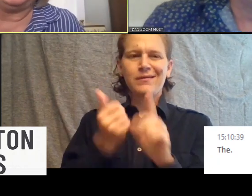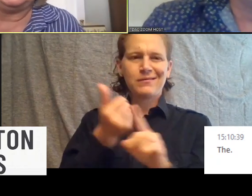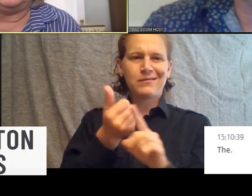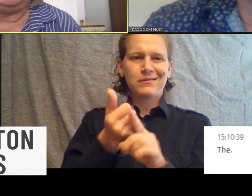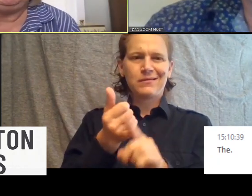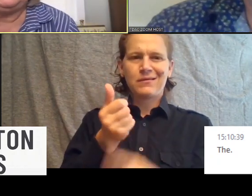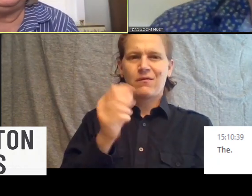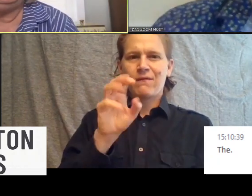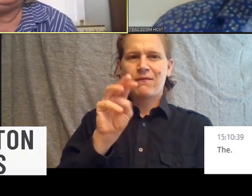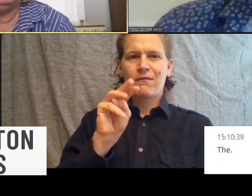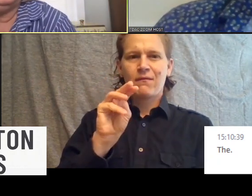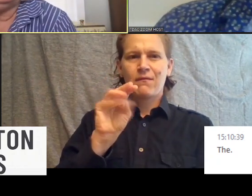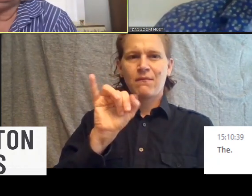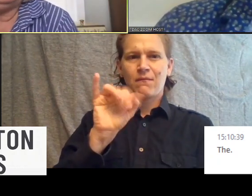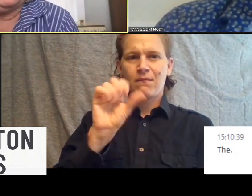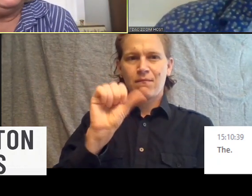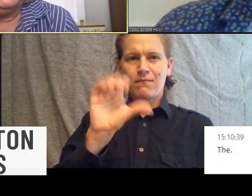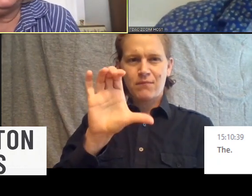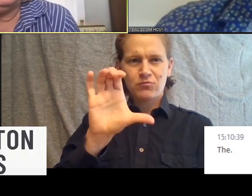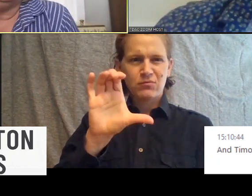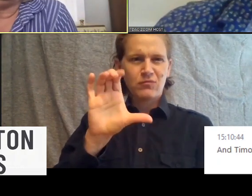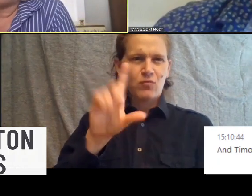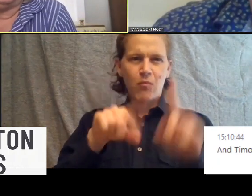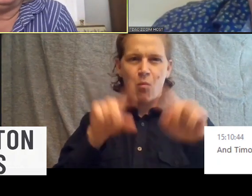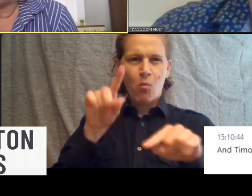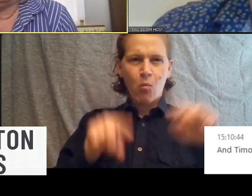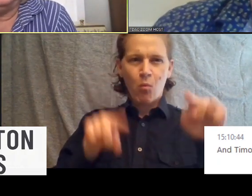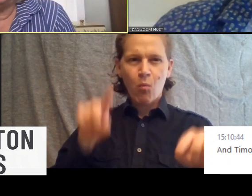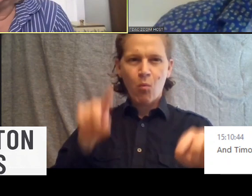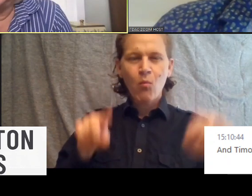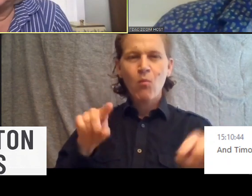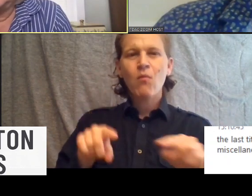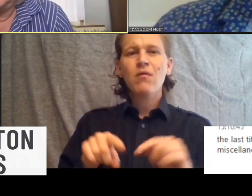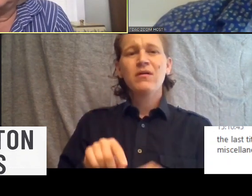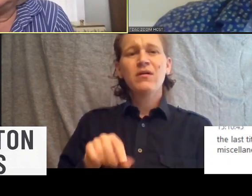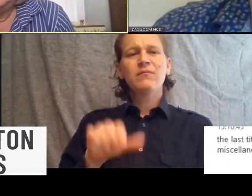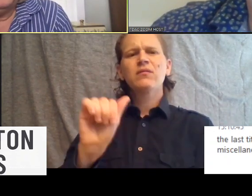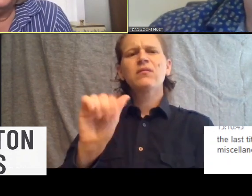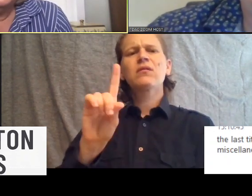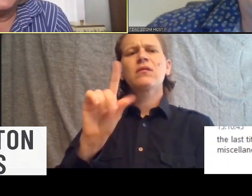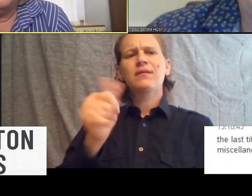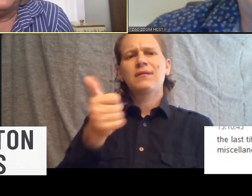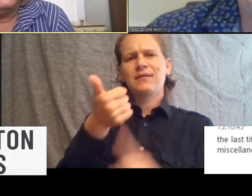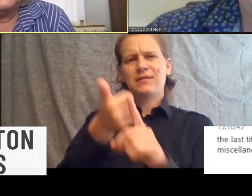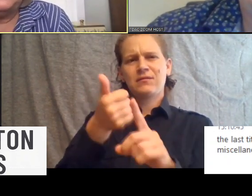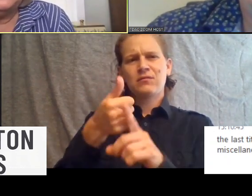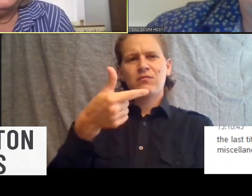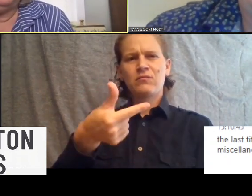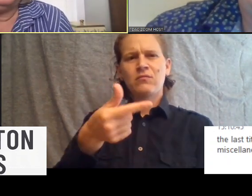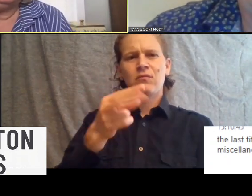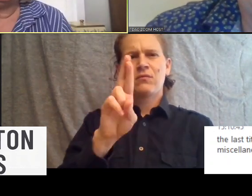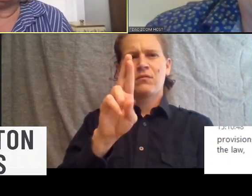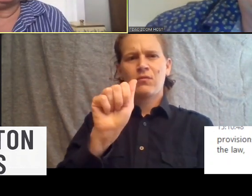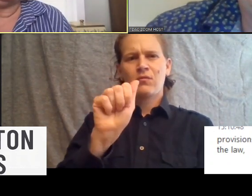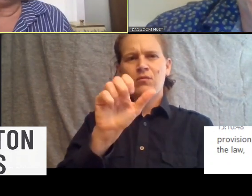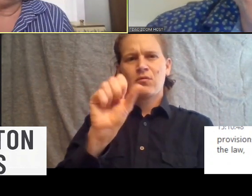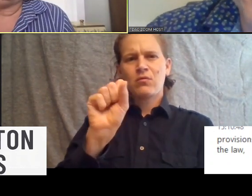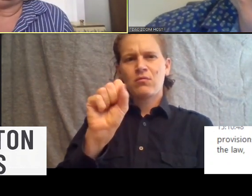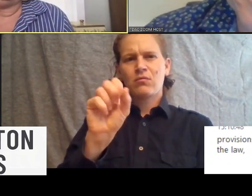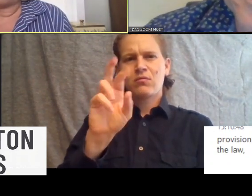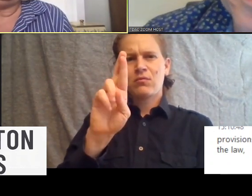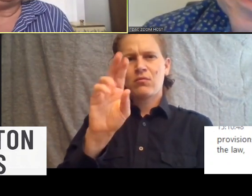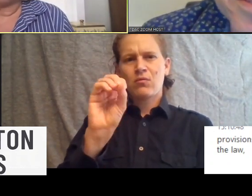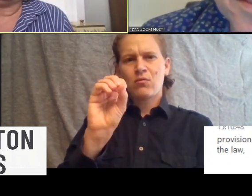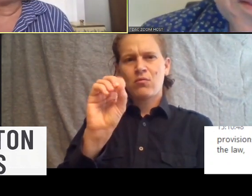sections of the law. But the ADA is a grassroots legislation. What does that mean to you, and what does that